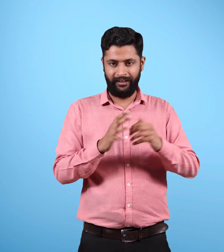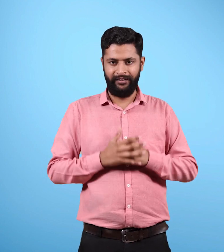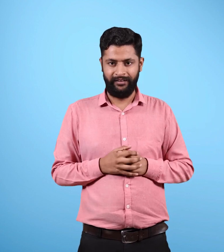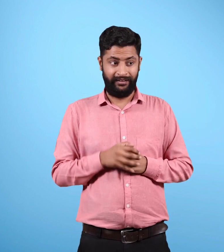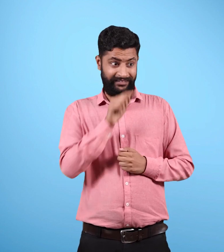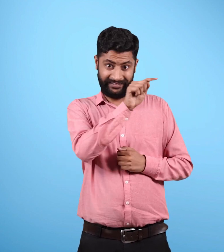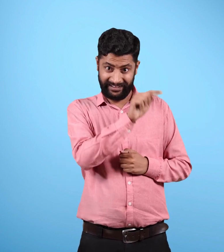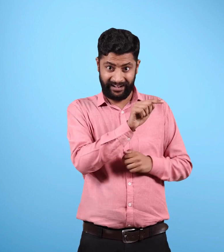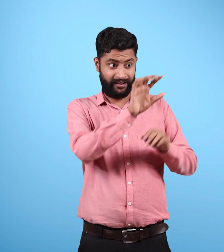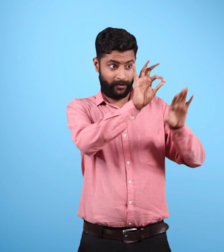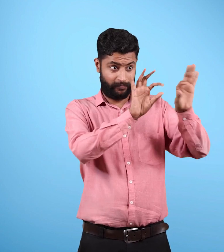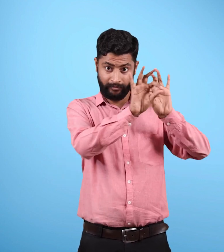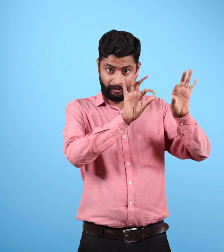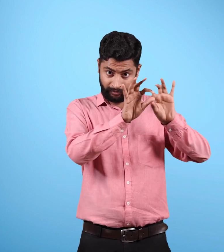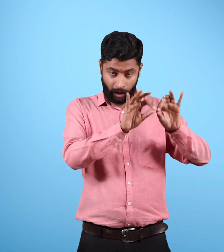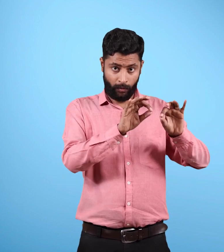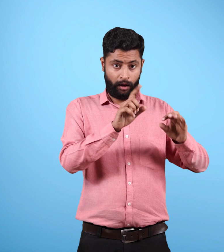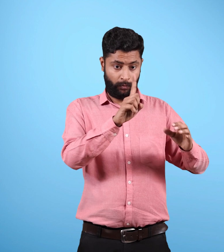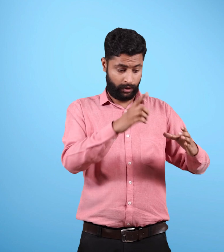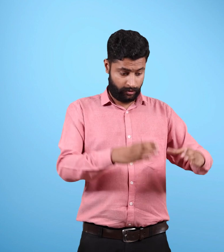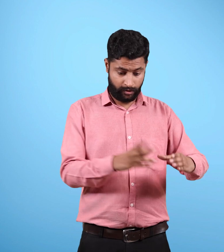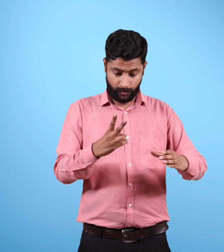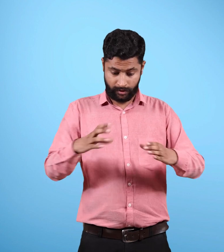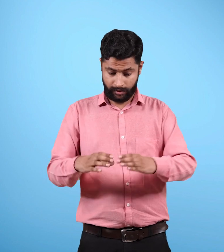animals entered here as follows.